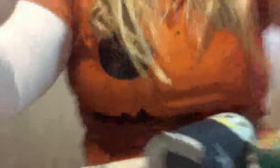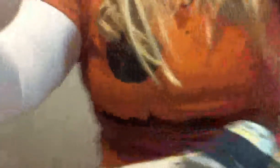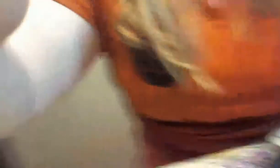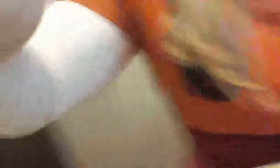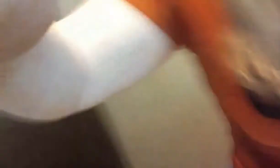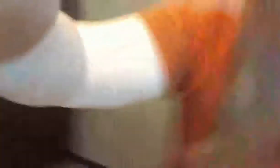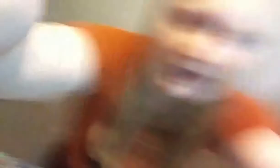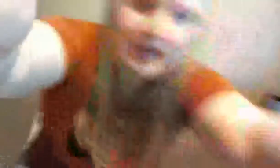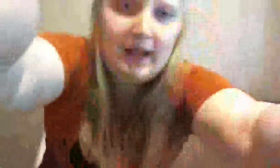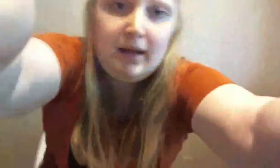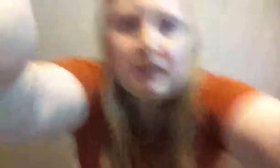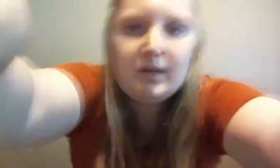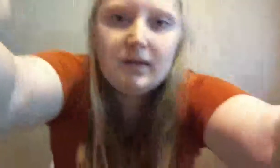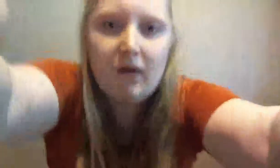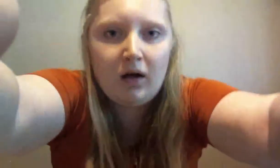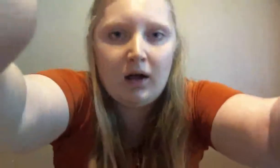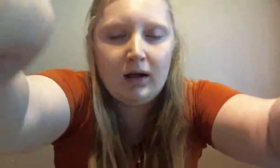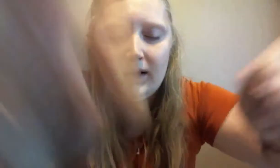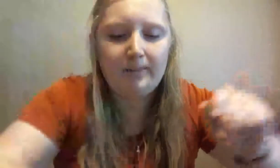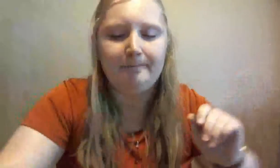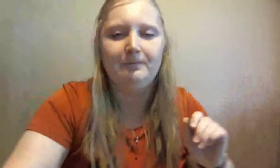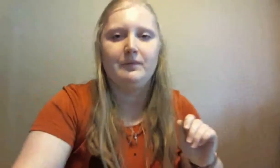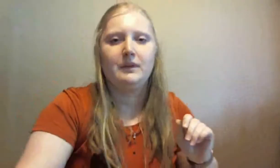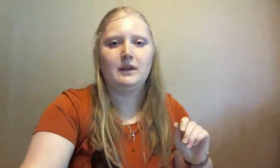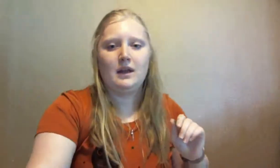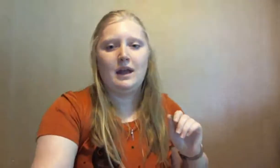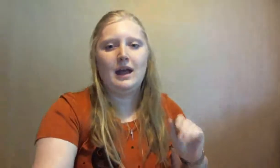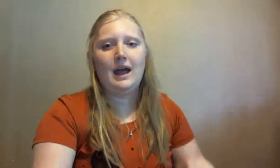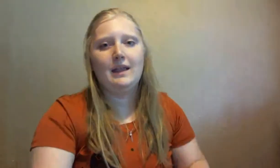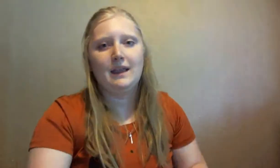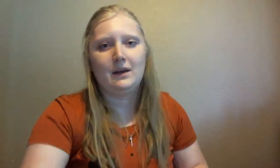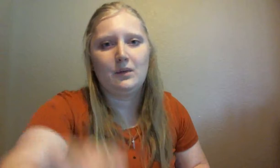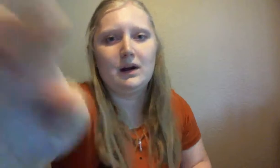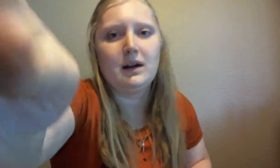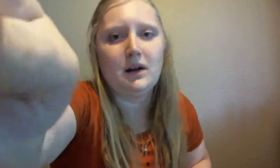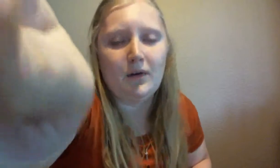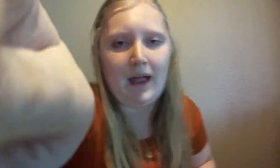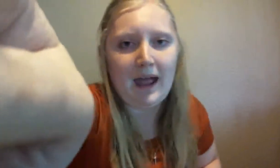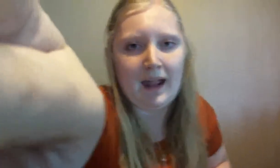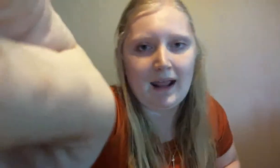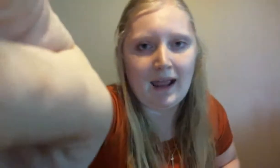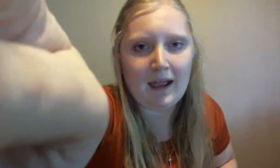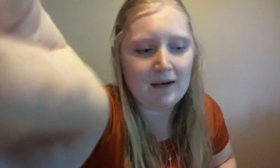listening to a song, and then we're going to go ahead and